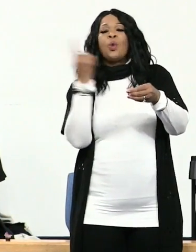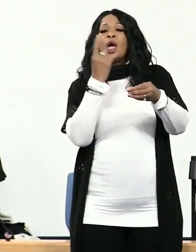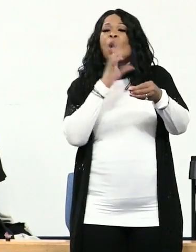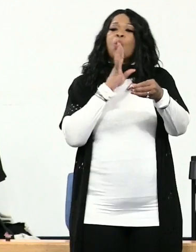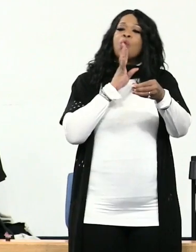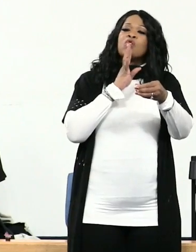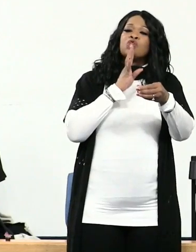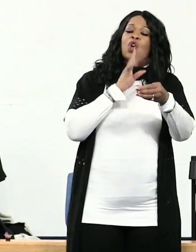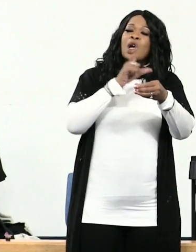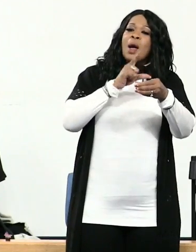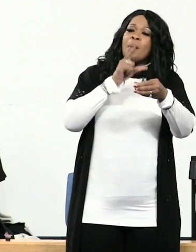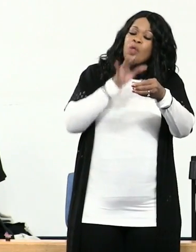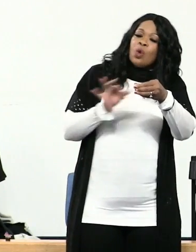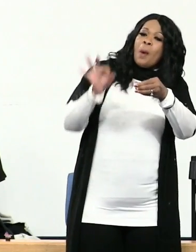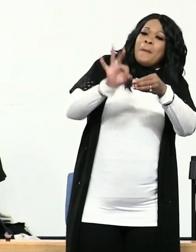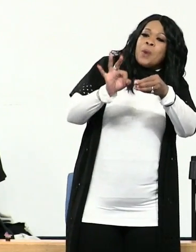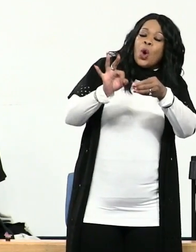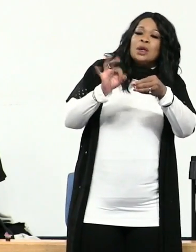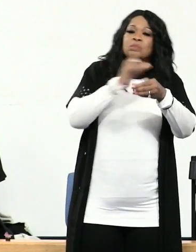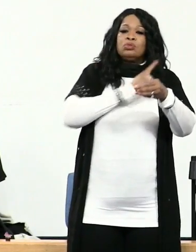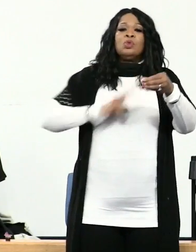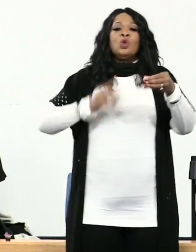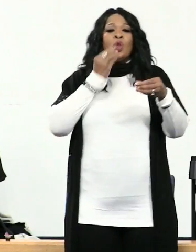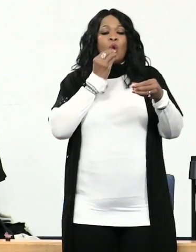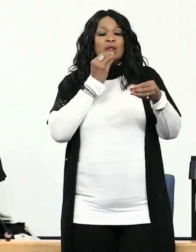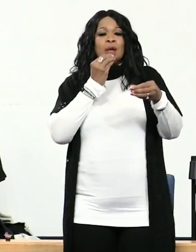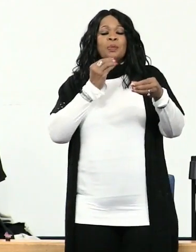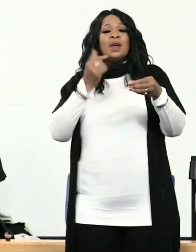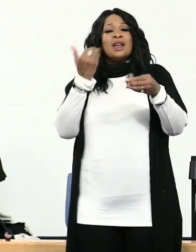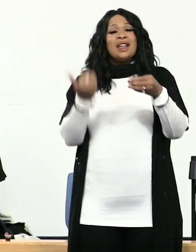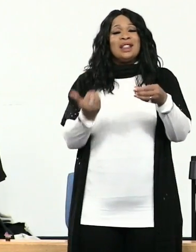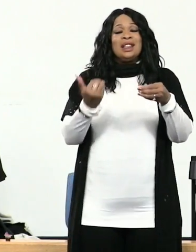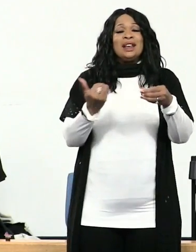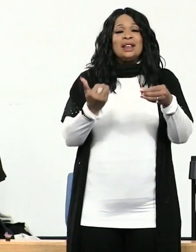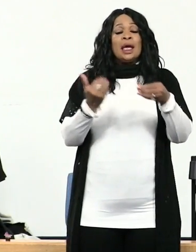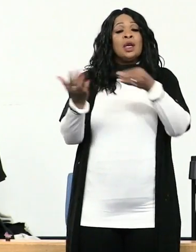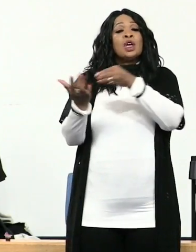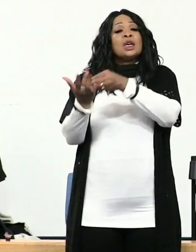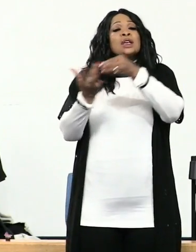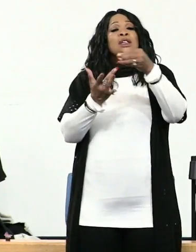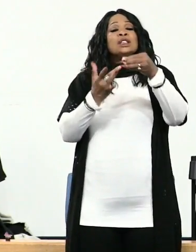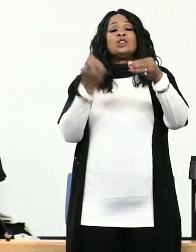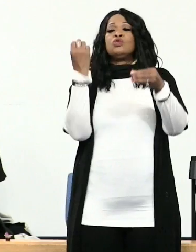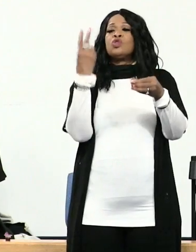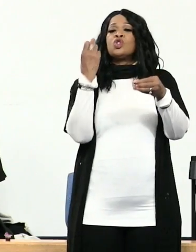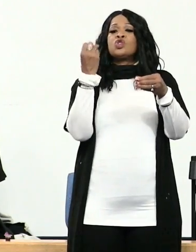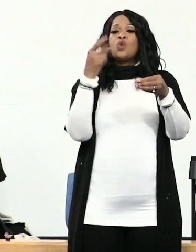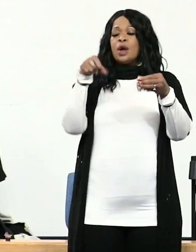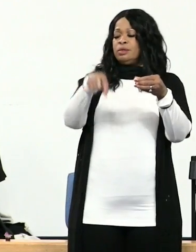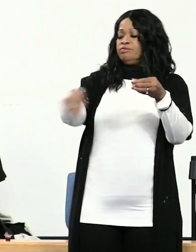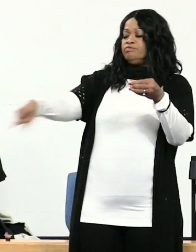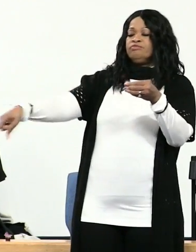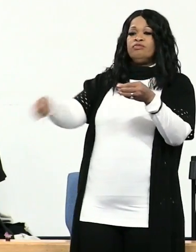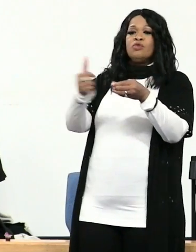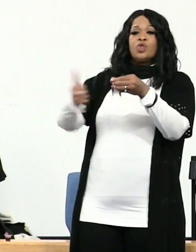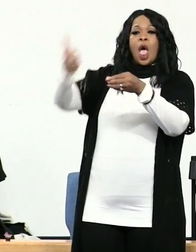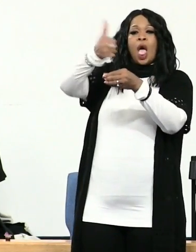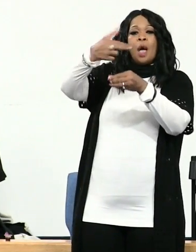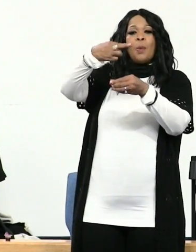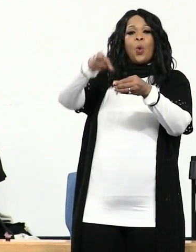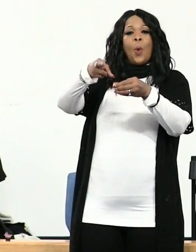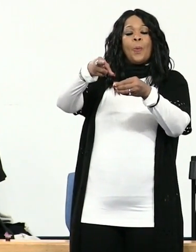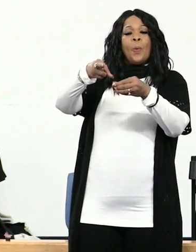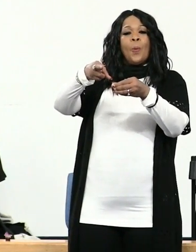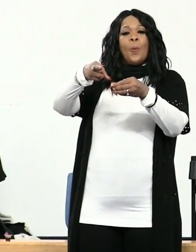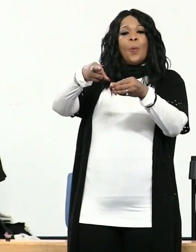about the importance of communion, about the day when Jesus took his 12 disciples into the upper room and